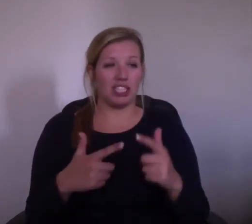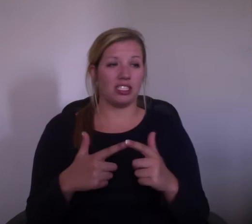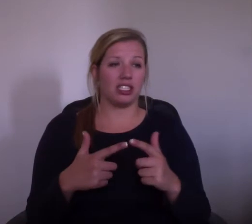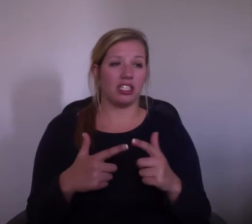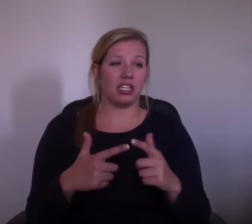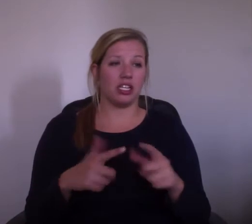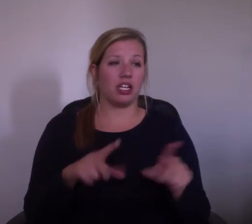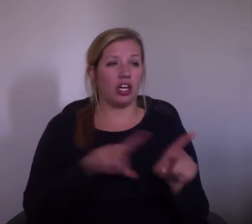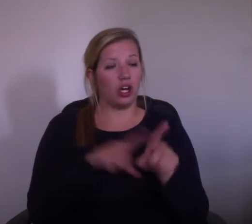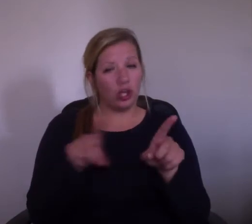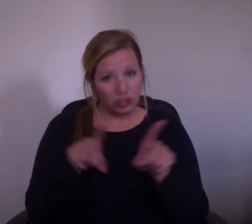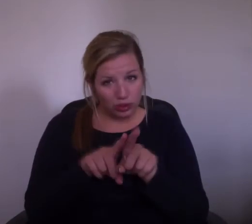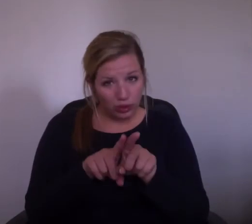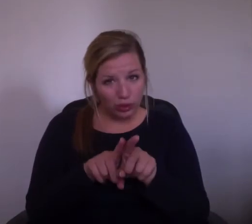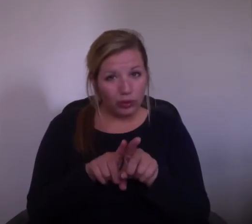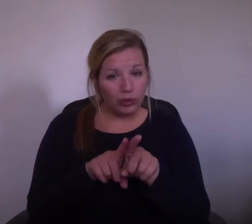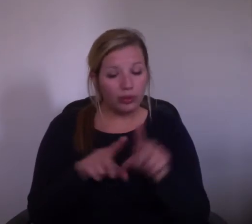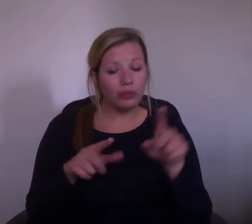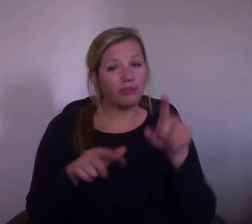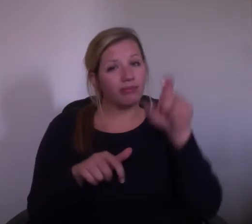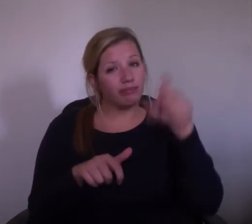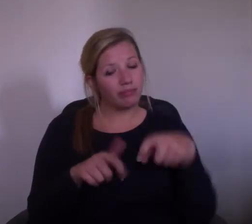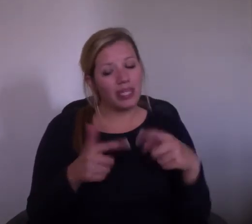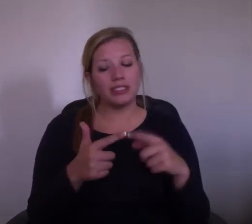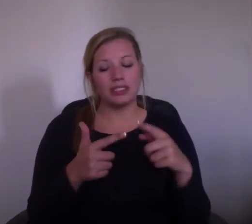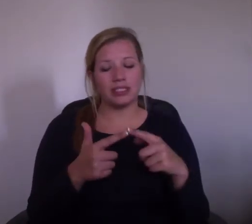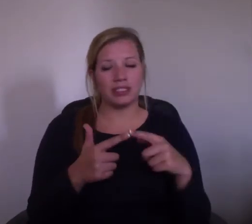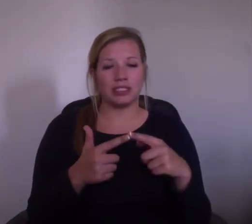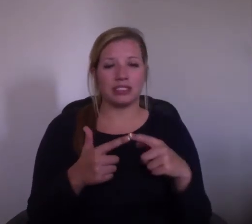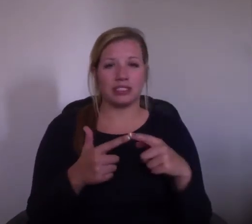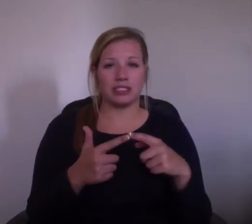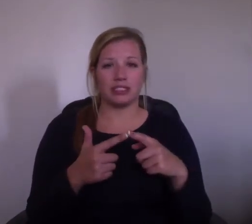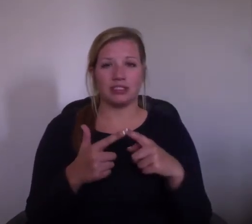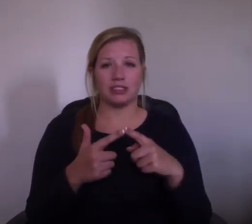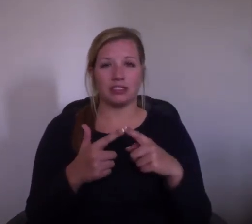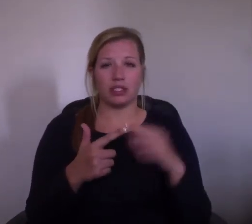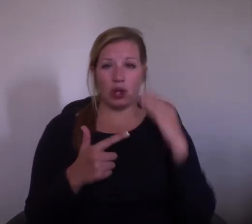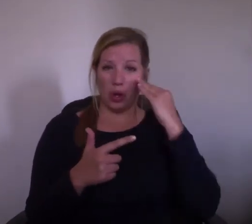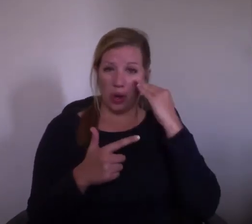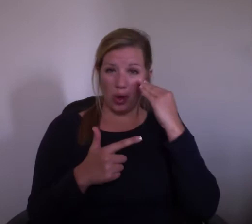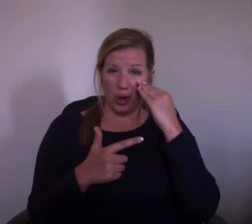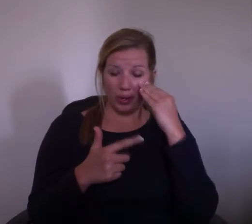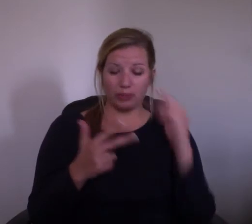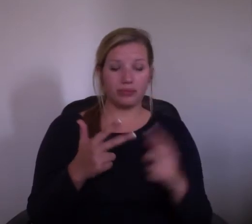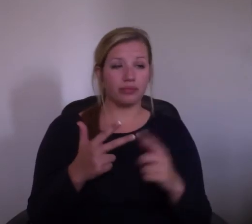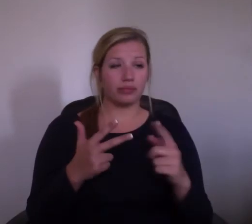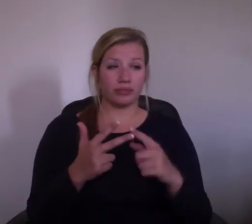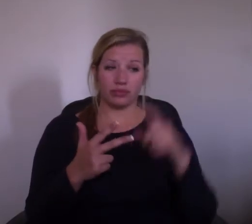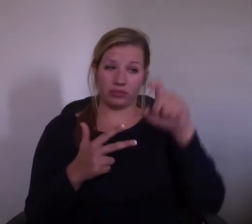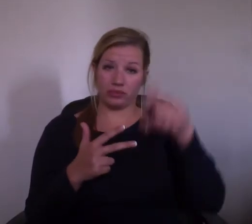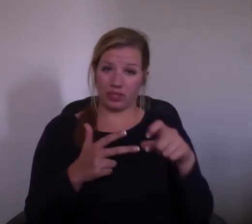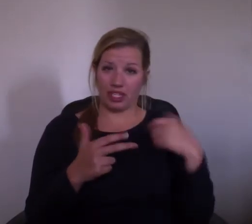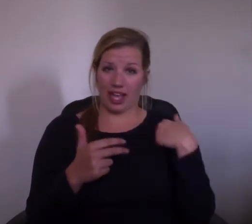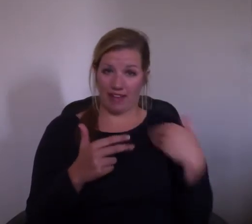And as part of that individual responsibility, you need to be informed, you need to make a plan, you need to